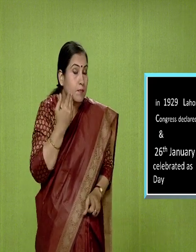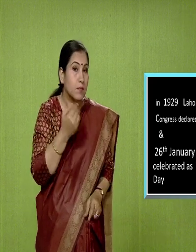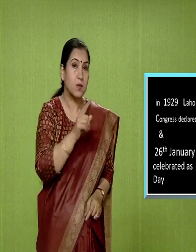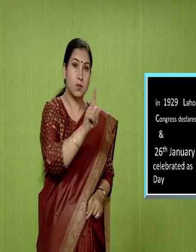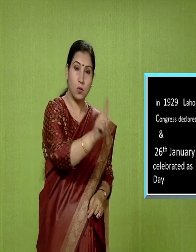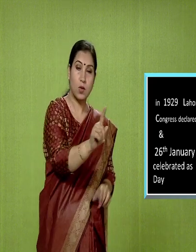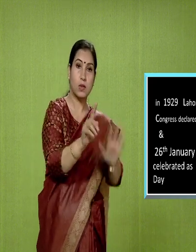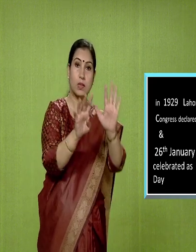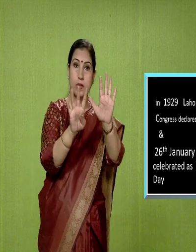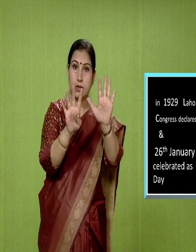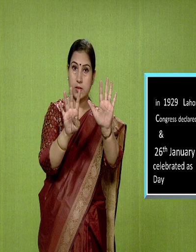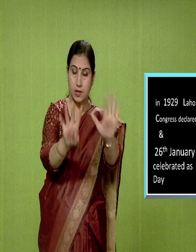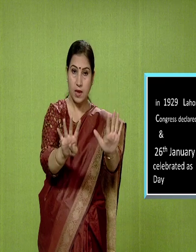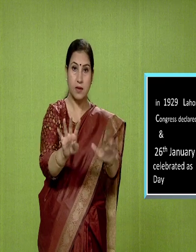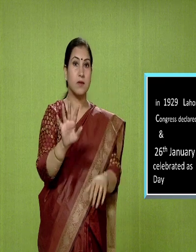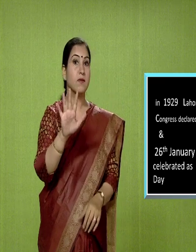is 1950,